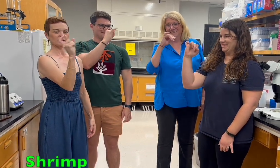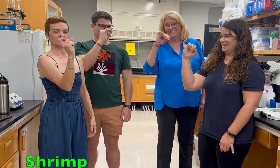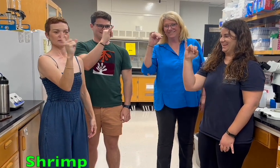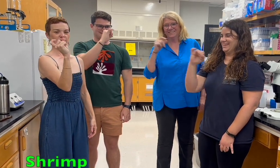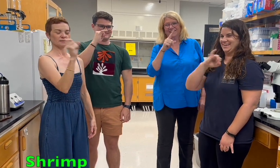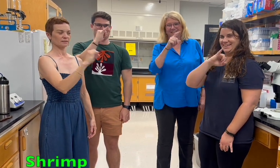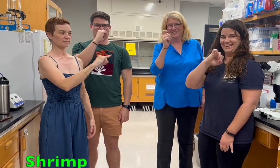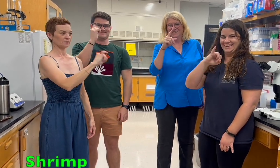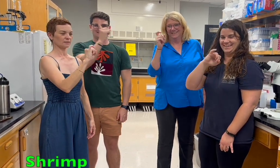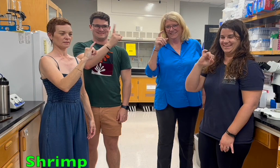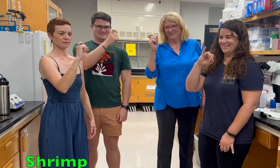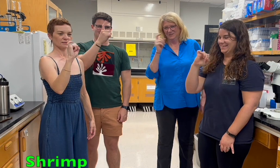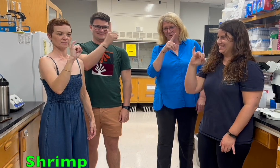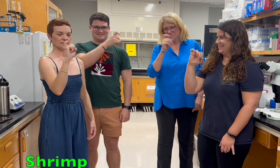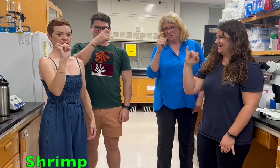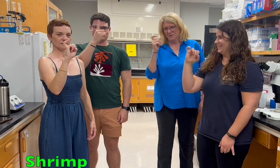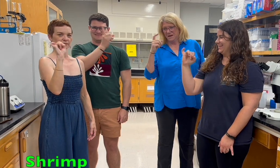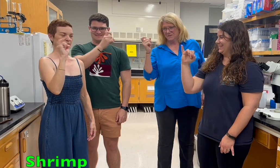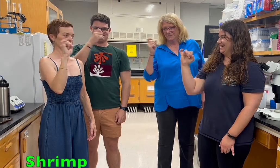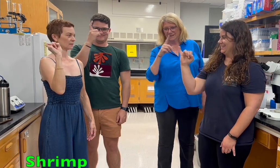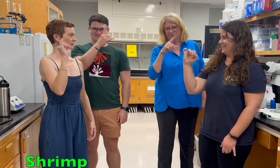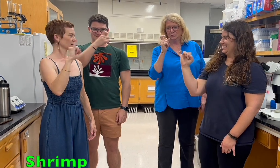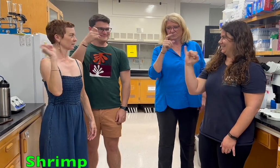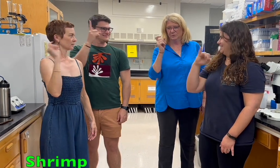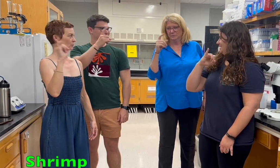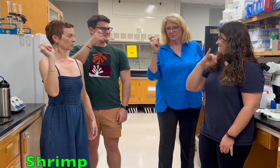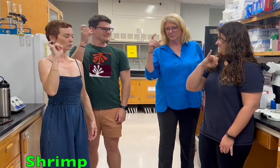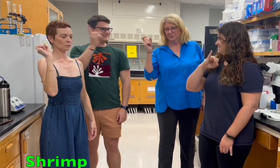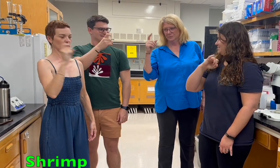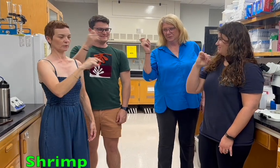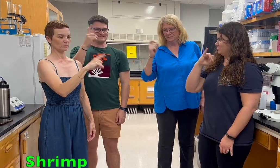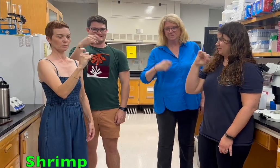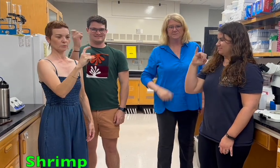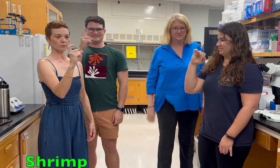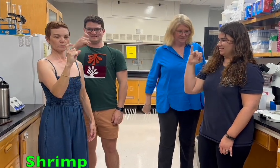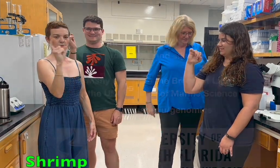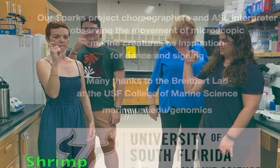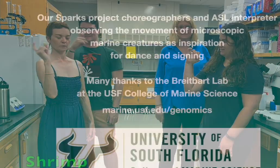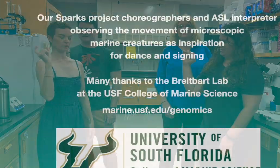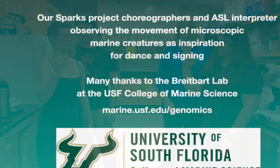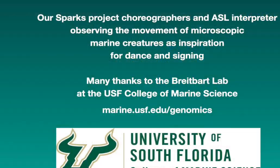Sure. Wait. Sure. Pull it back. It's like, boom, boom, boom, boom.